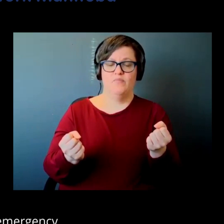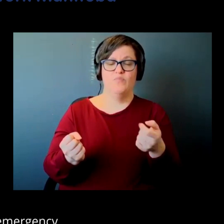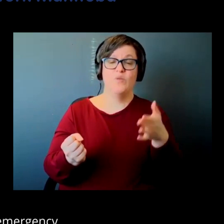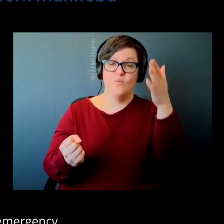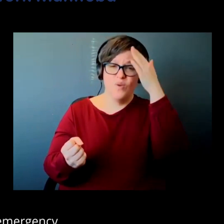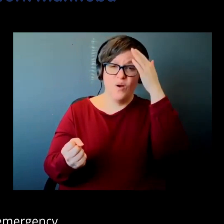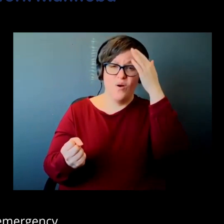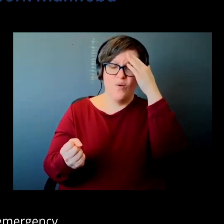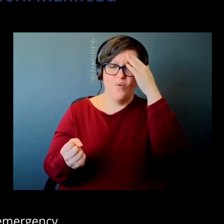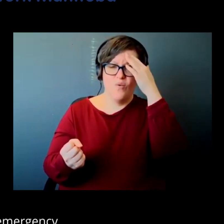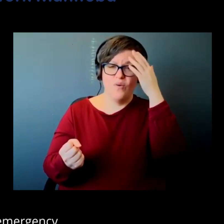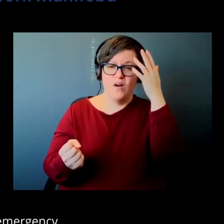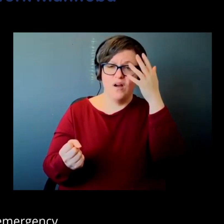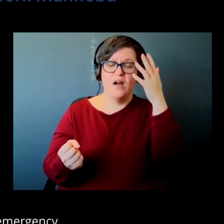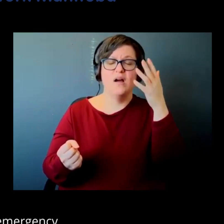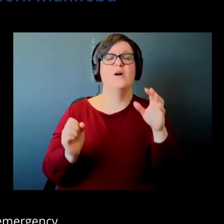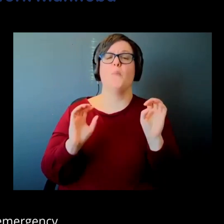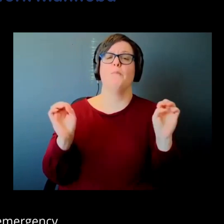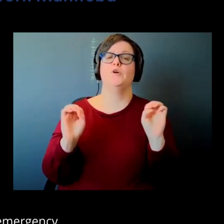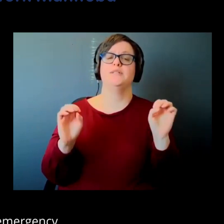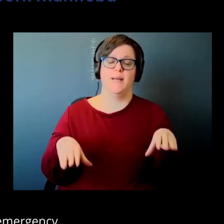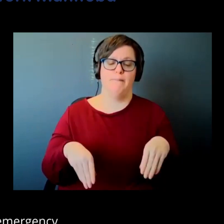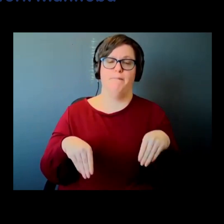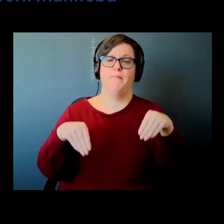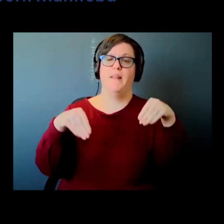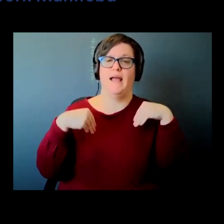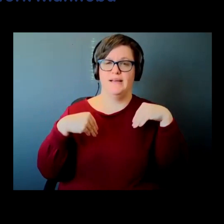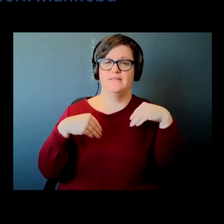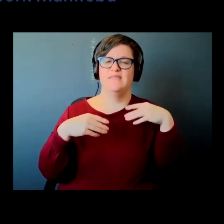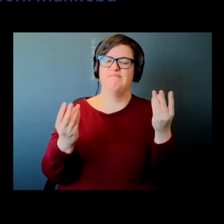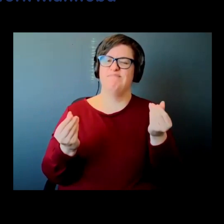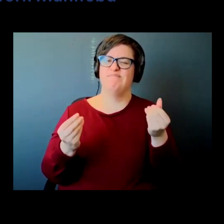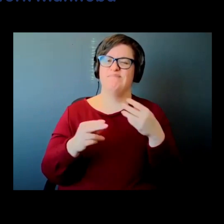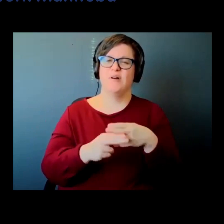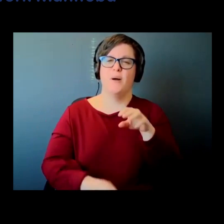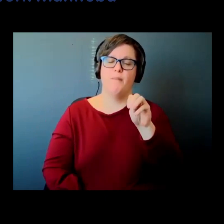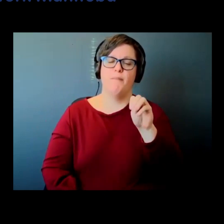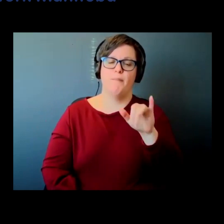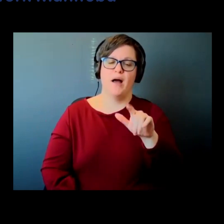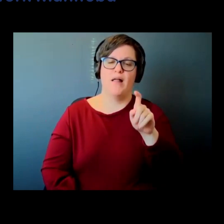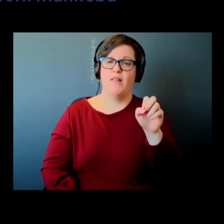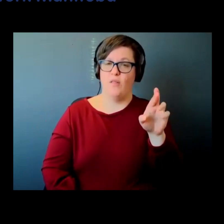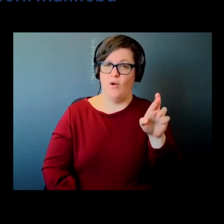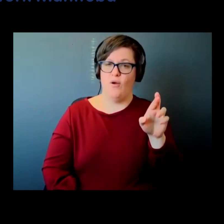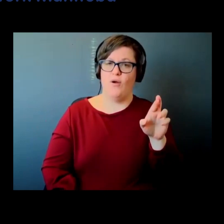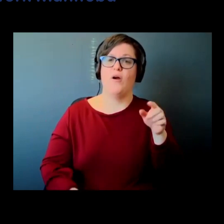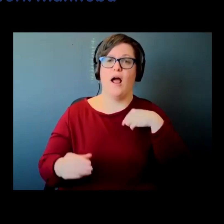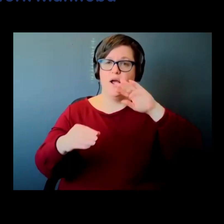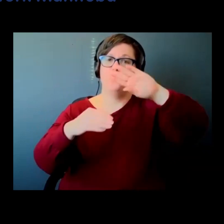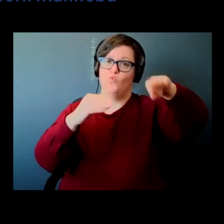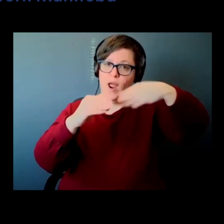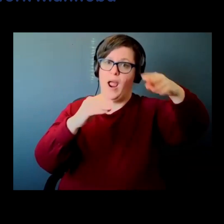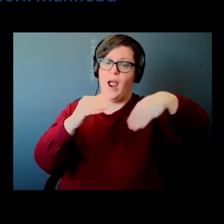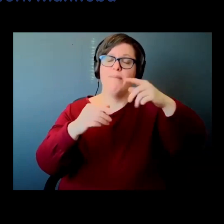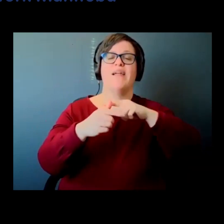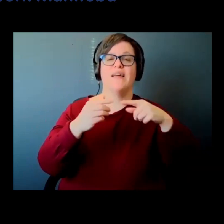those emergency blanket things, is like Mylar. Mm-hmm. Okay, so I did that first, and then I taped it, but then the tape got